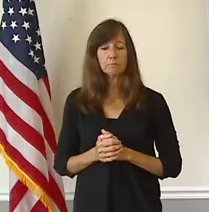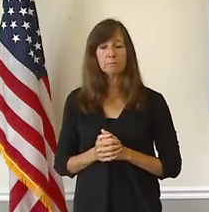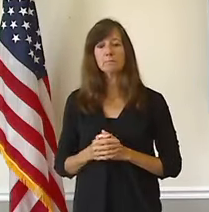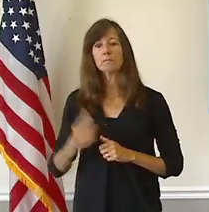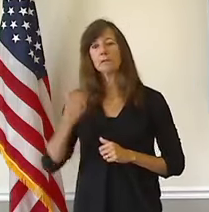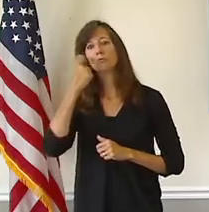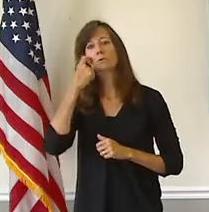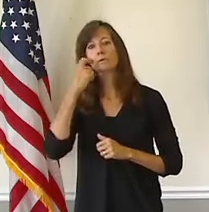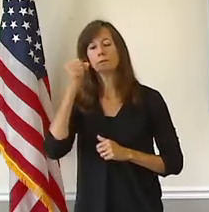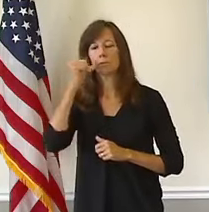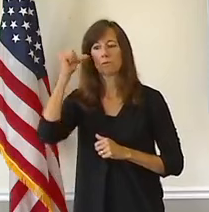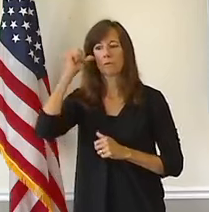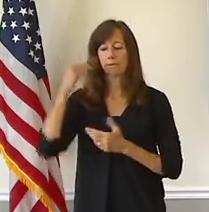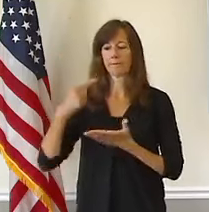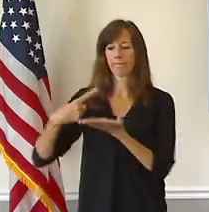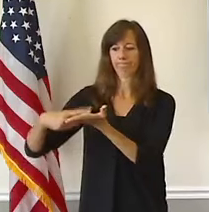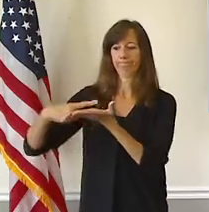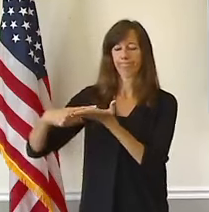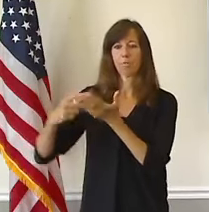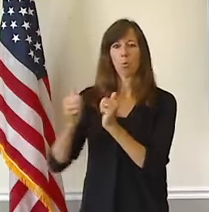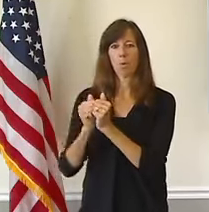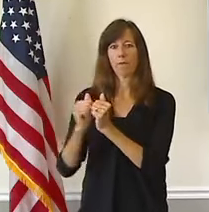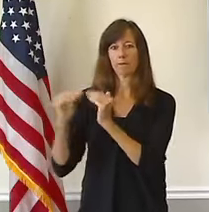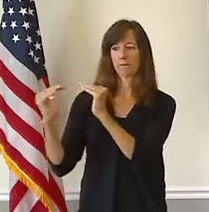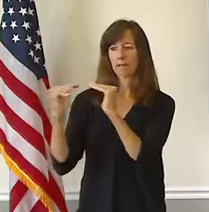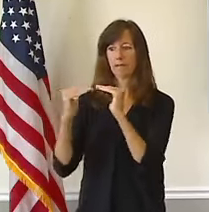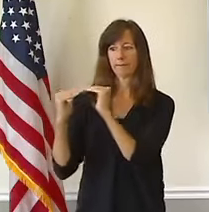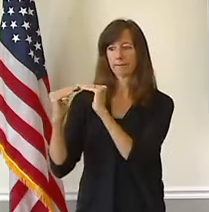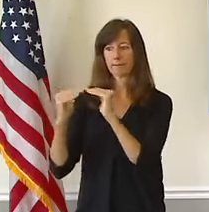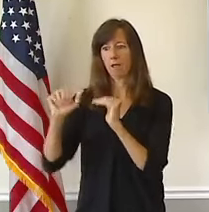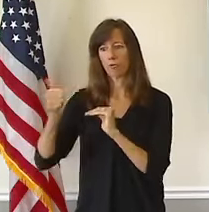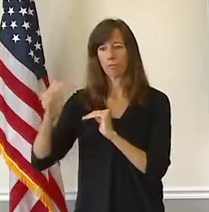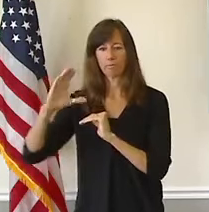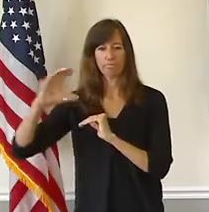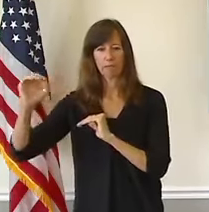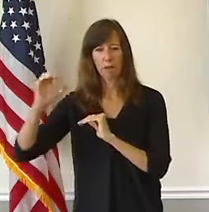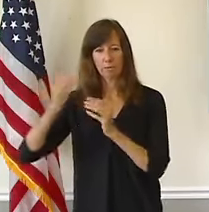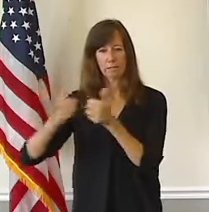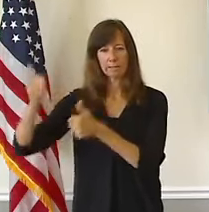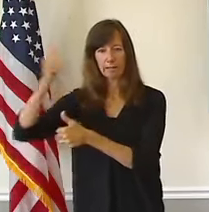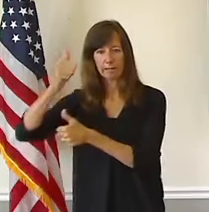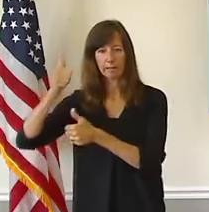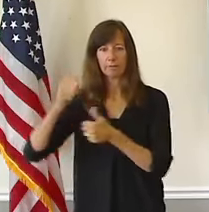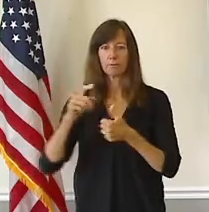in Suffolk and Broome counties,